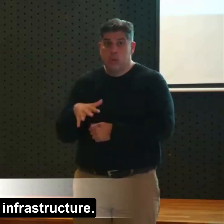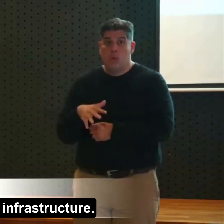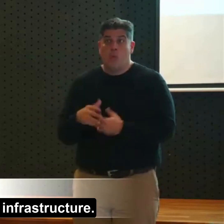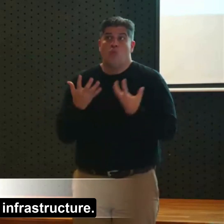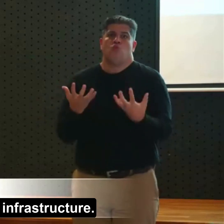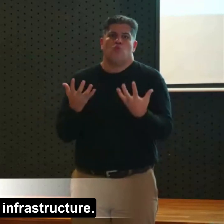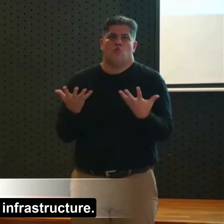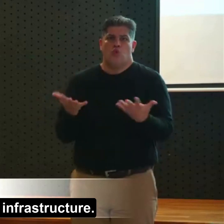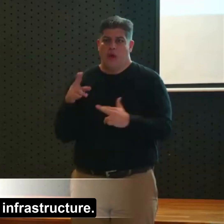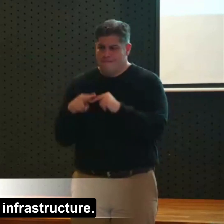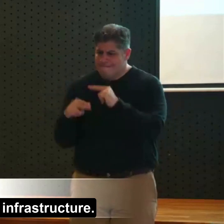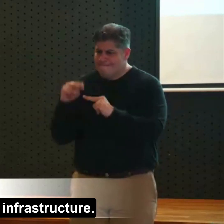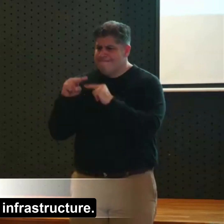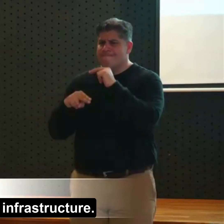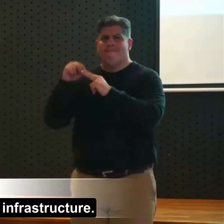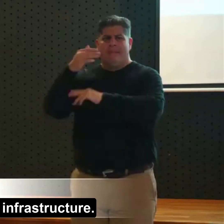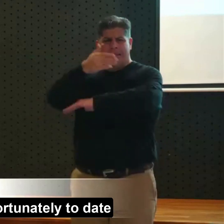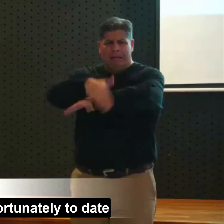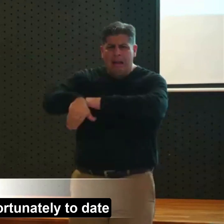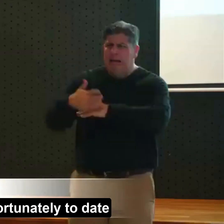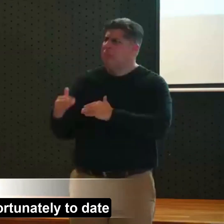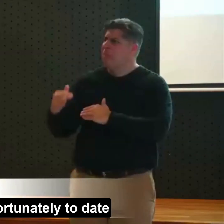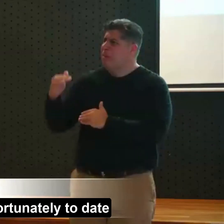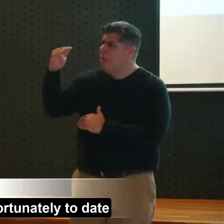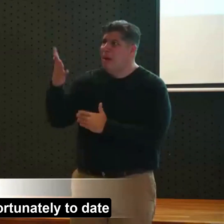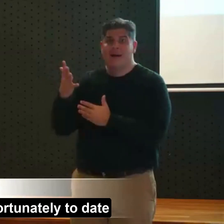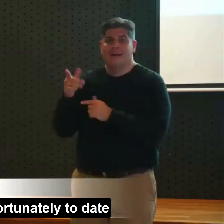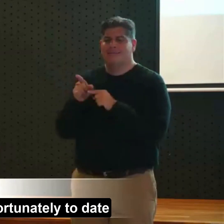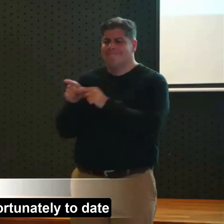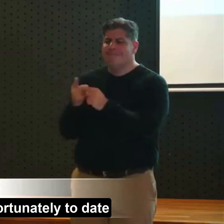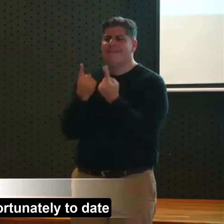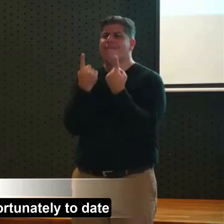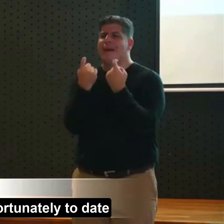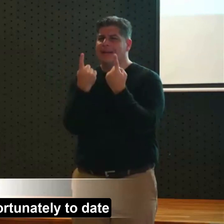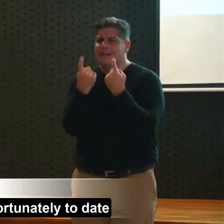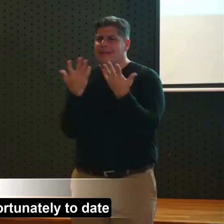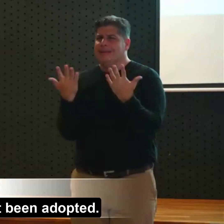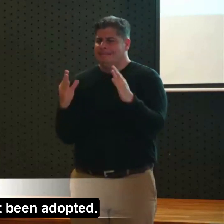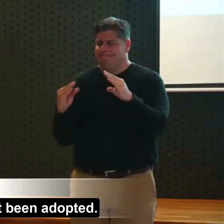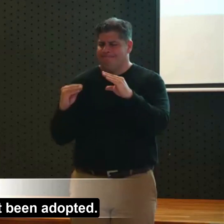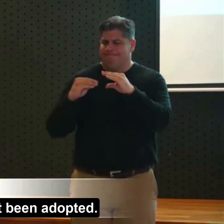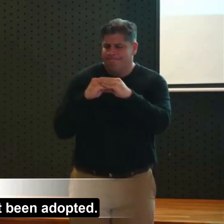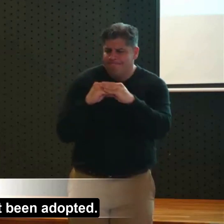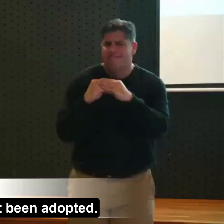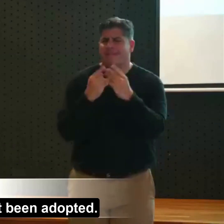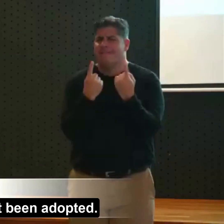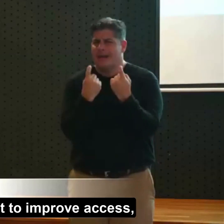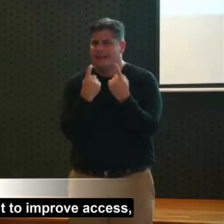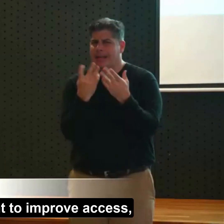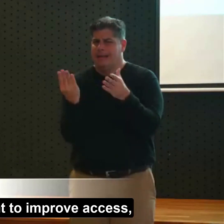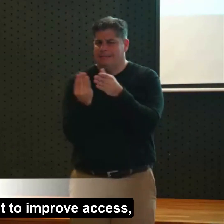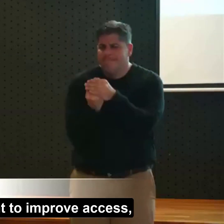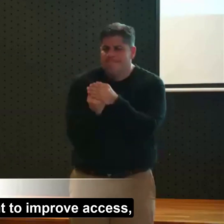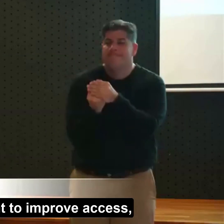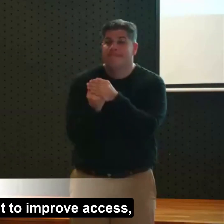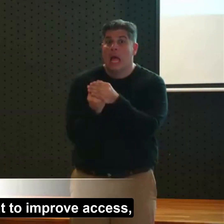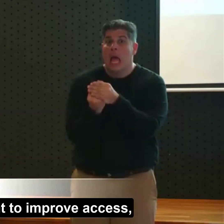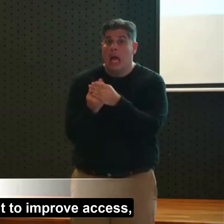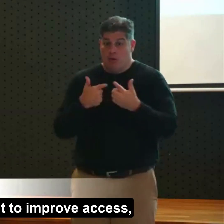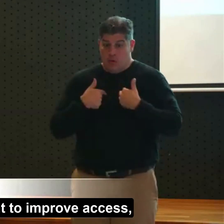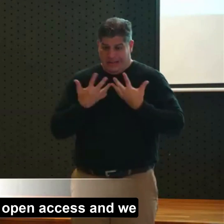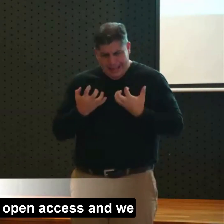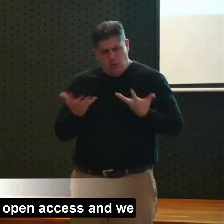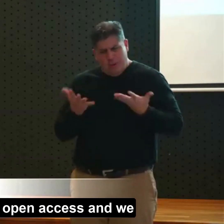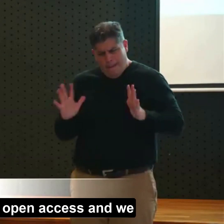of that infrastructure that, unfortunately, to date, has not been adapted. So if we want to